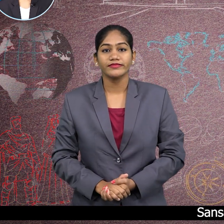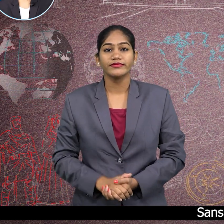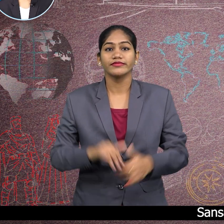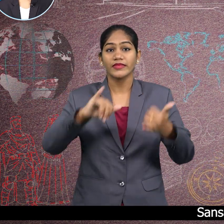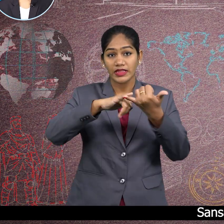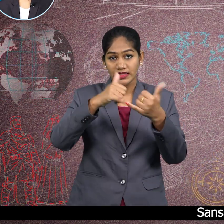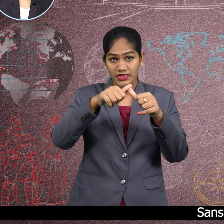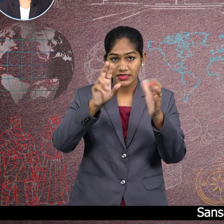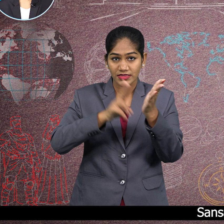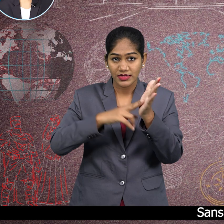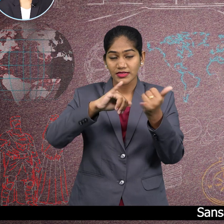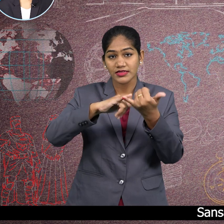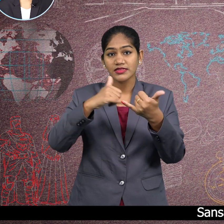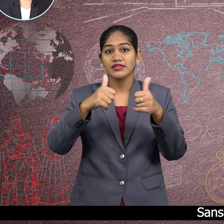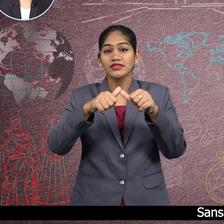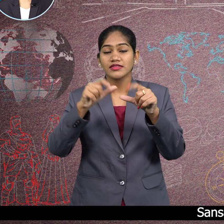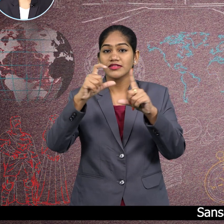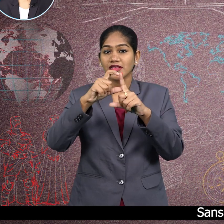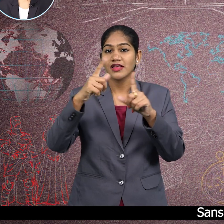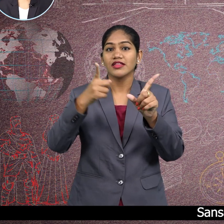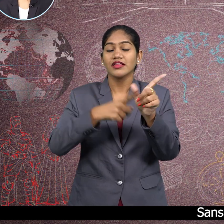Sansad Yatra,